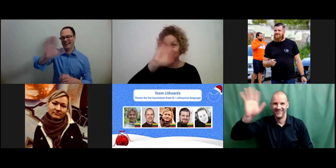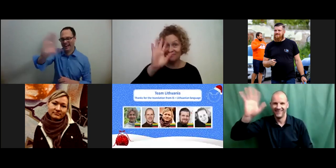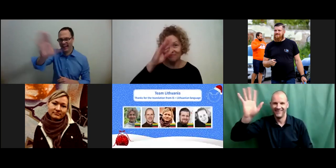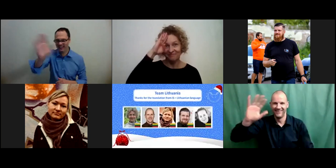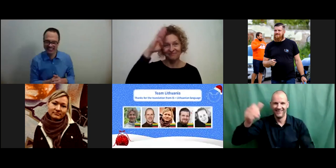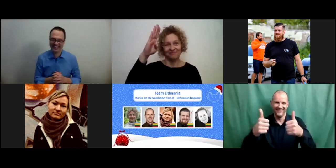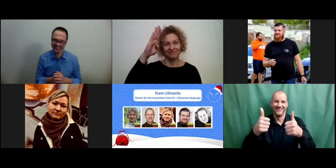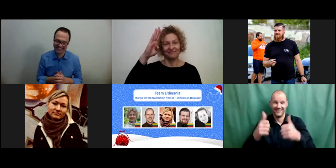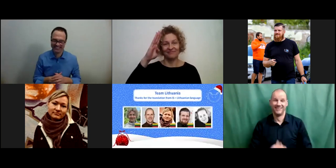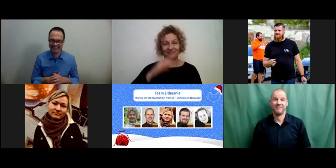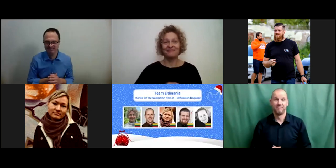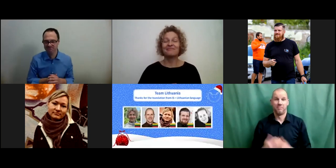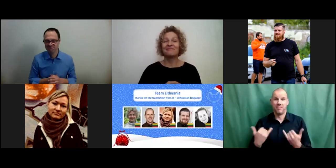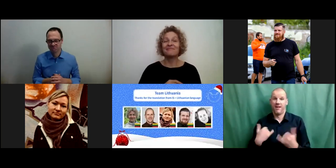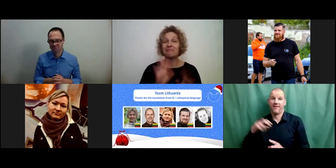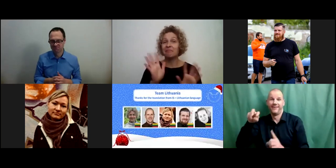Hello again.